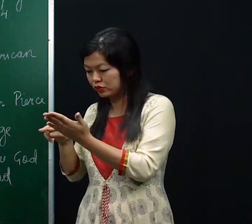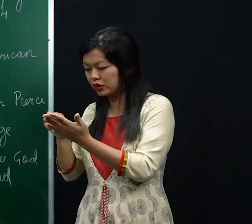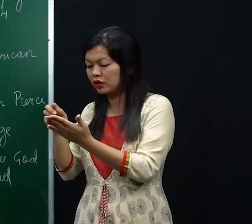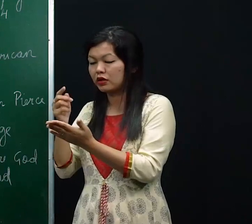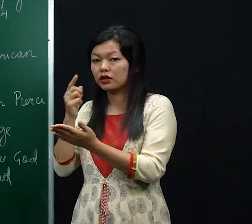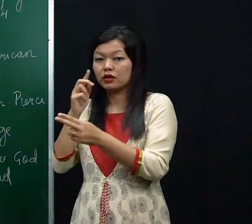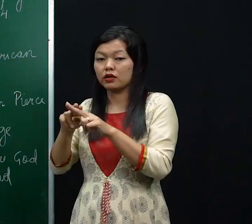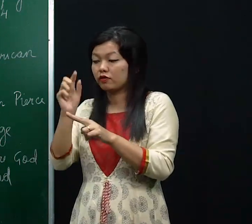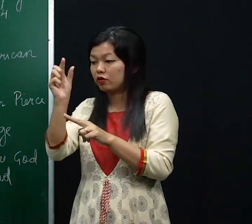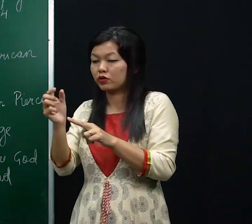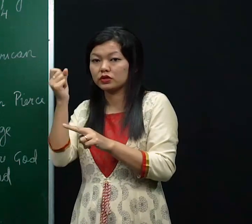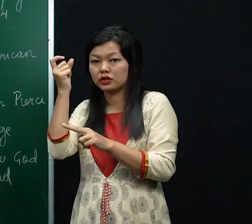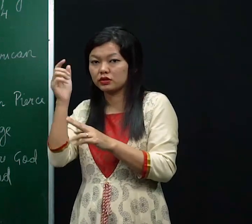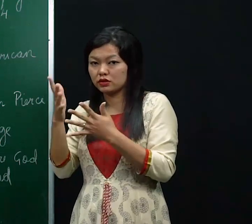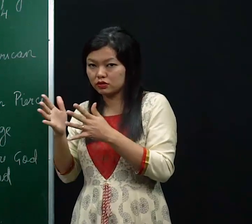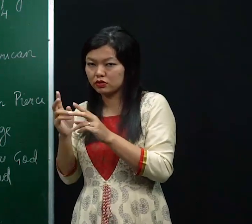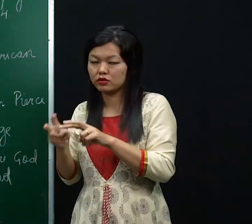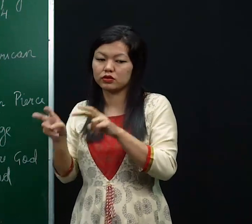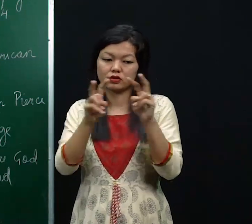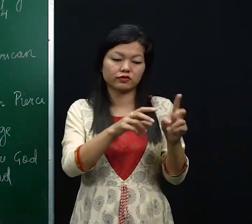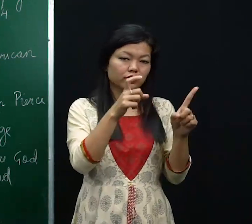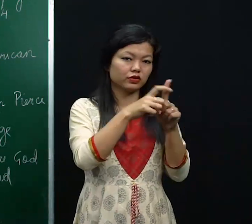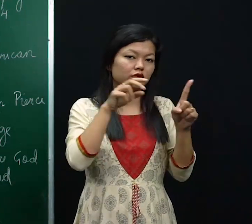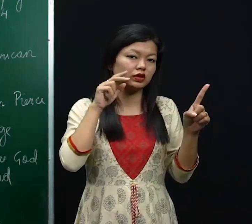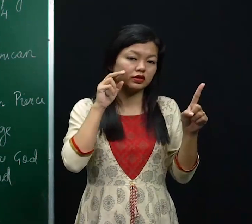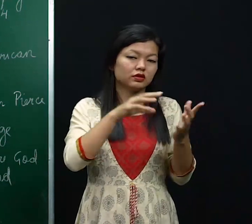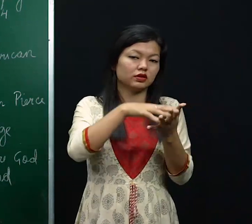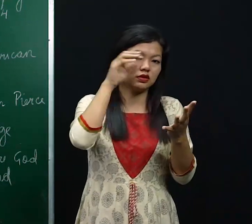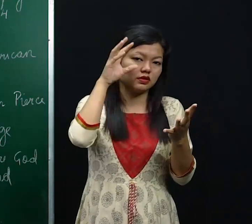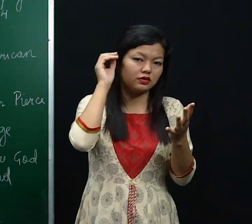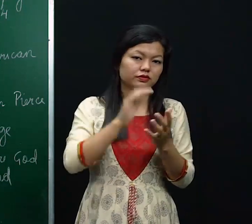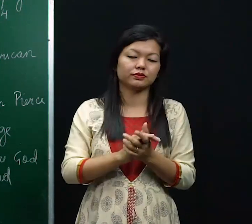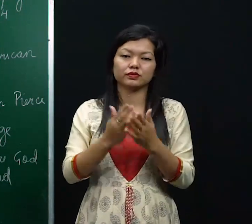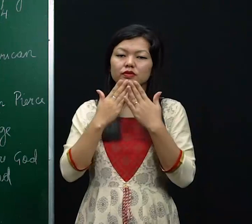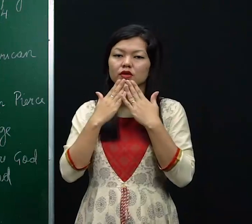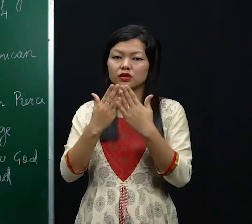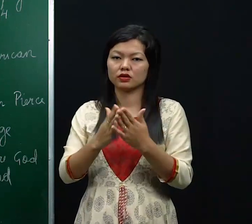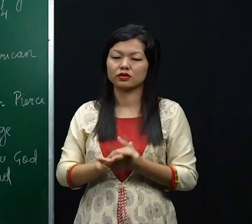to the lesson. With this, I'm going to stop for today. I want to thank everyone for being patient with me.